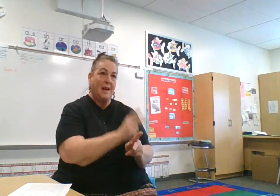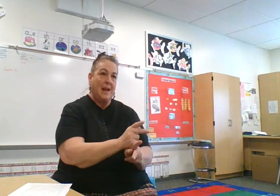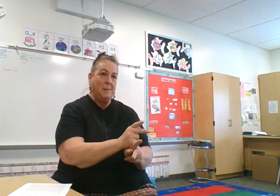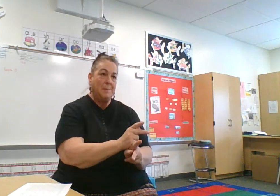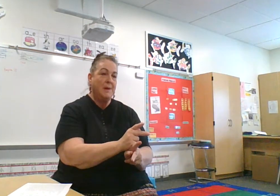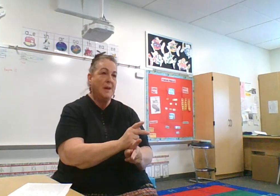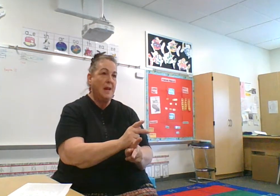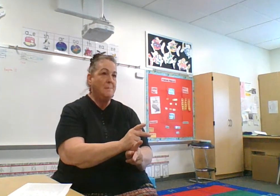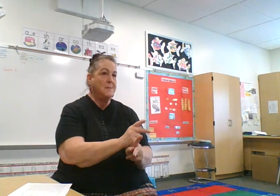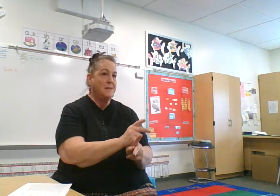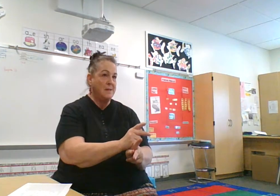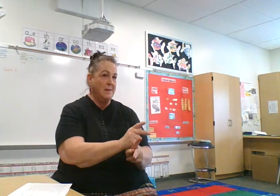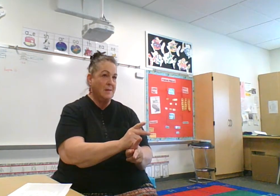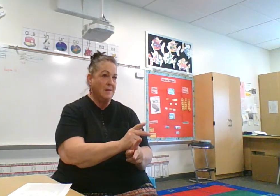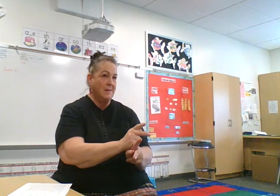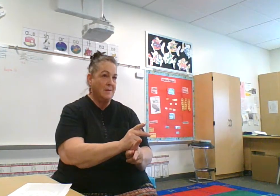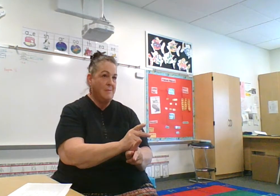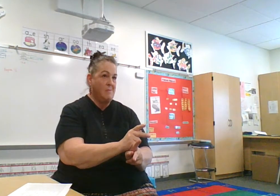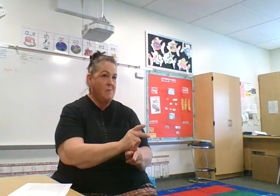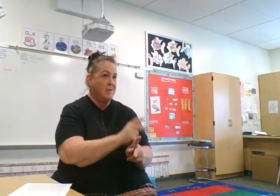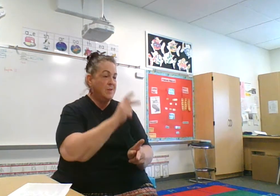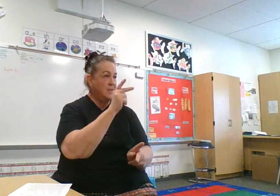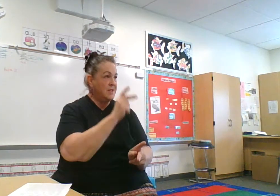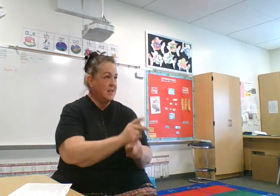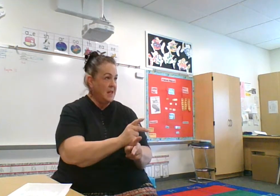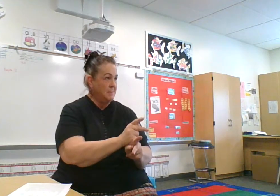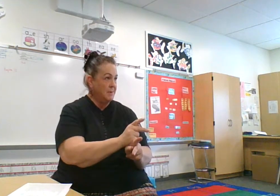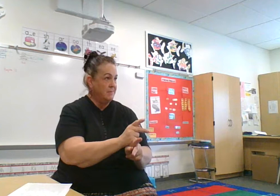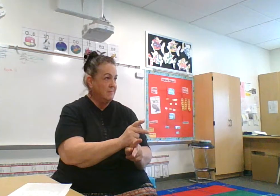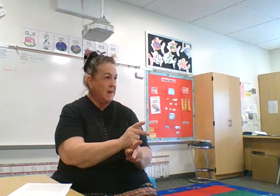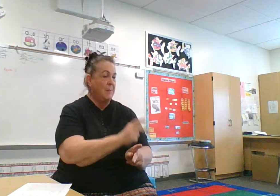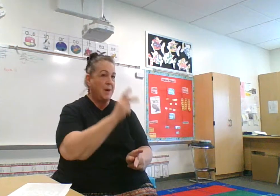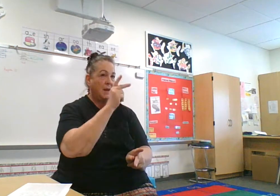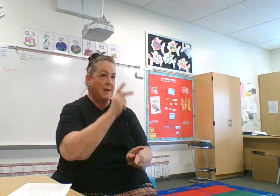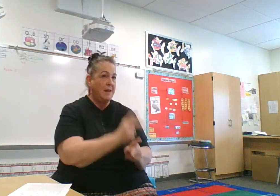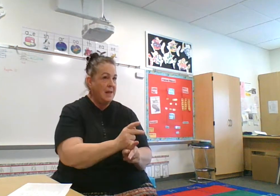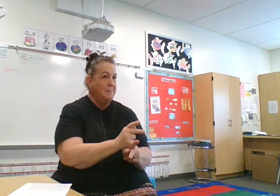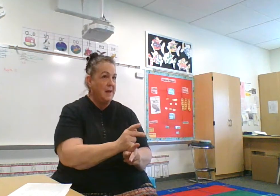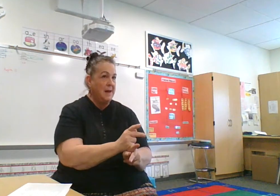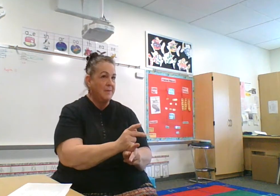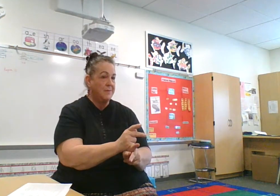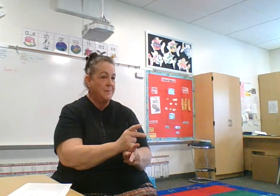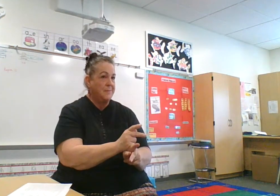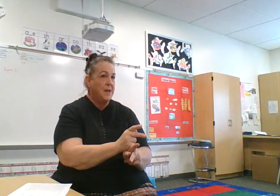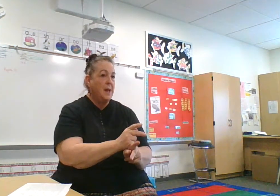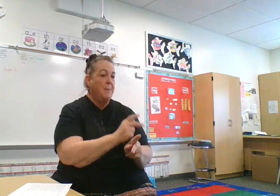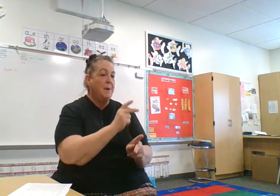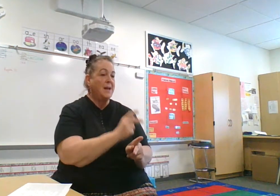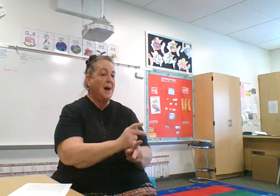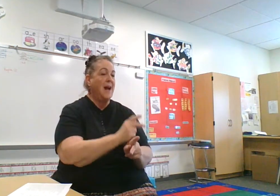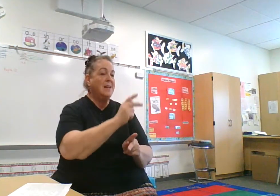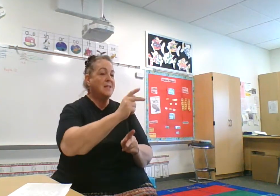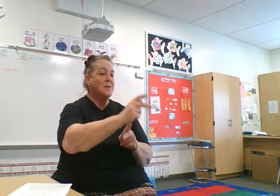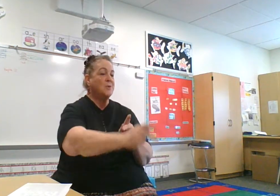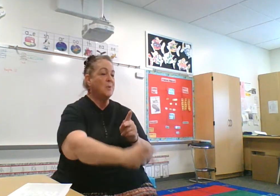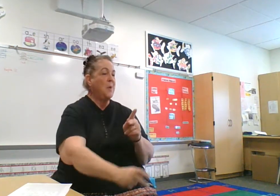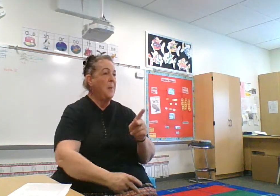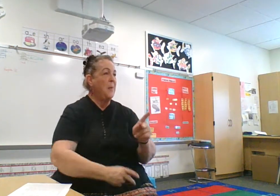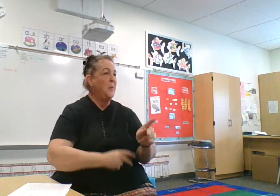Keep still. So this is keep. I'm going to keep that. But kindness goes around the